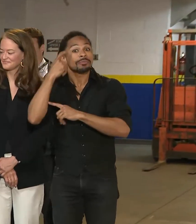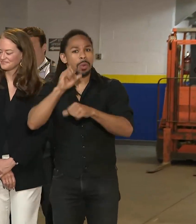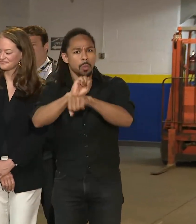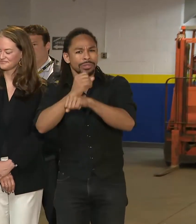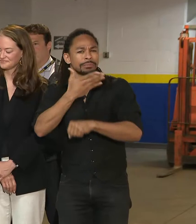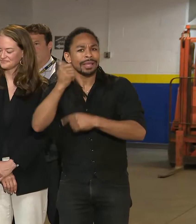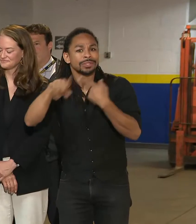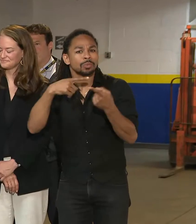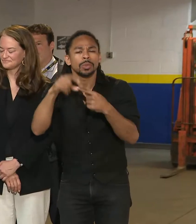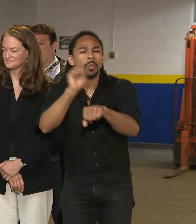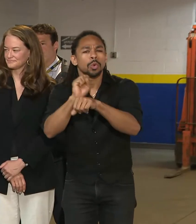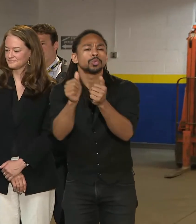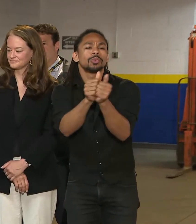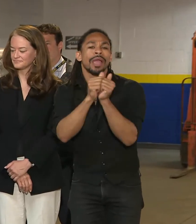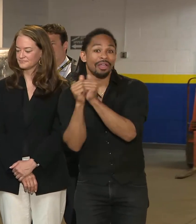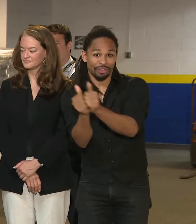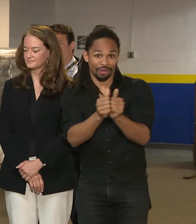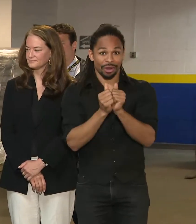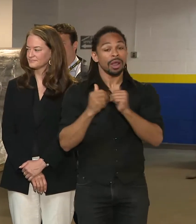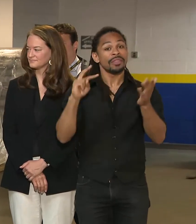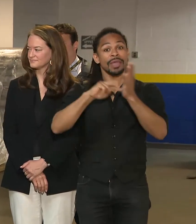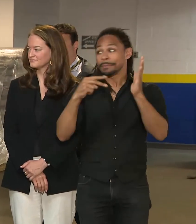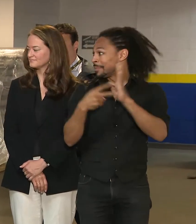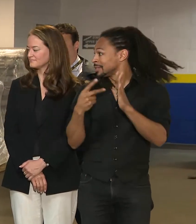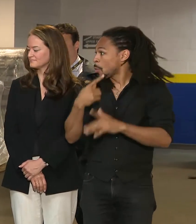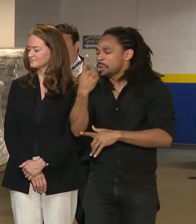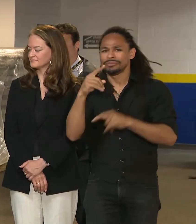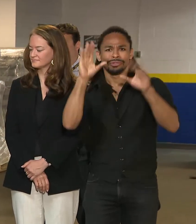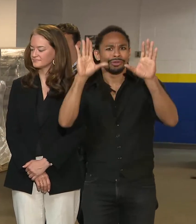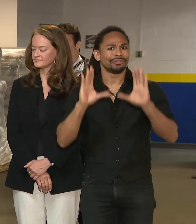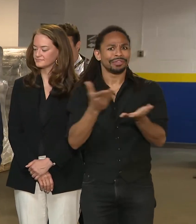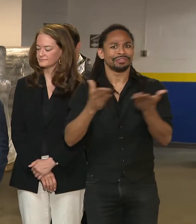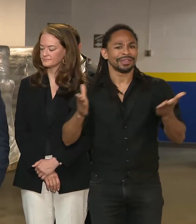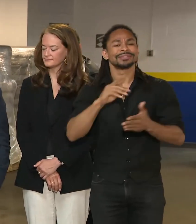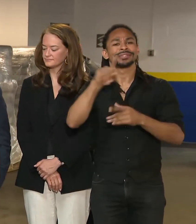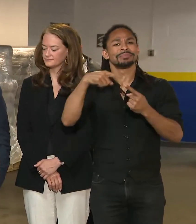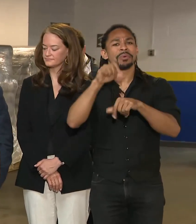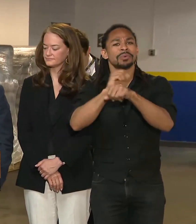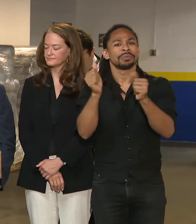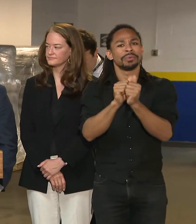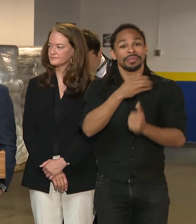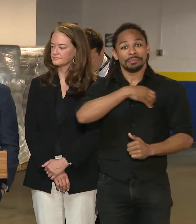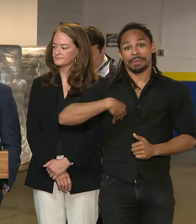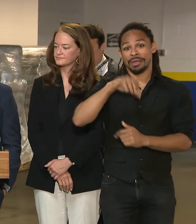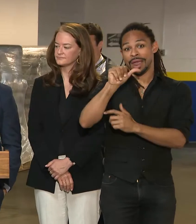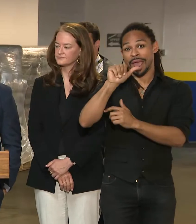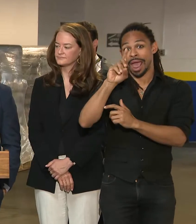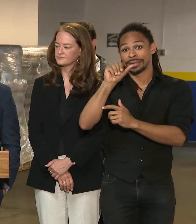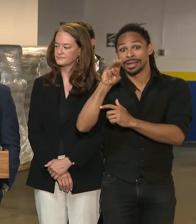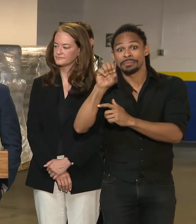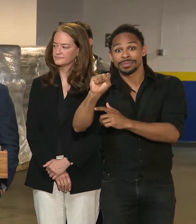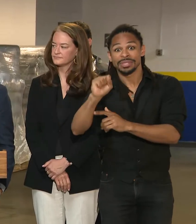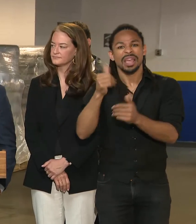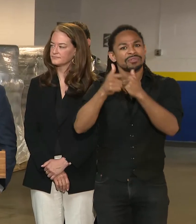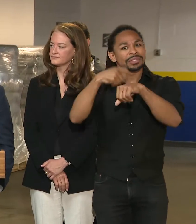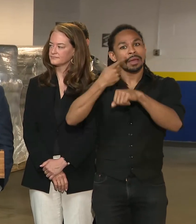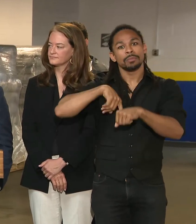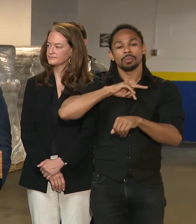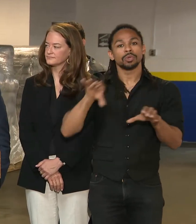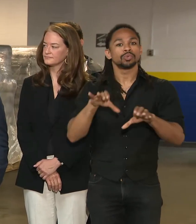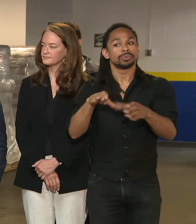together. One of the great things about working for Mayor Adams is every time we do a brief, a